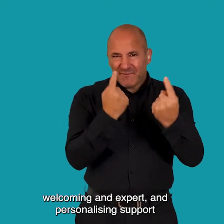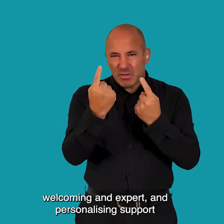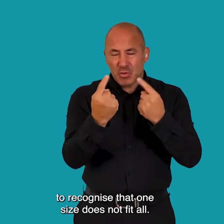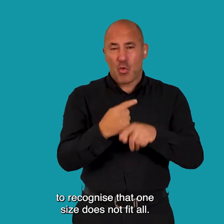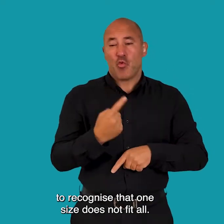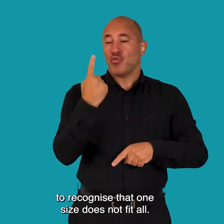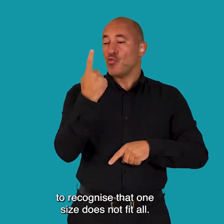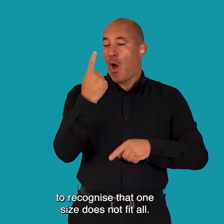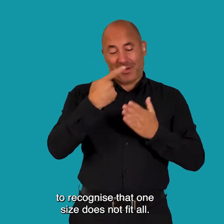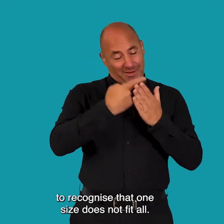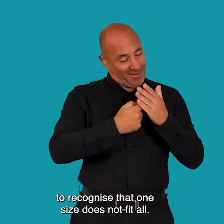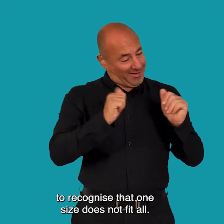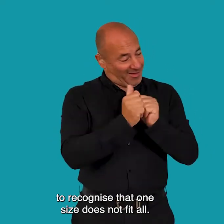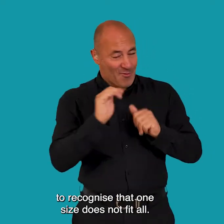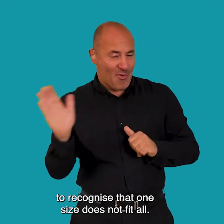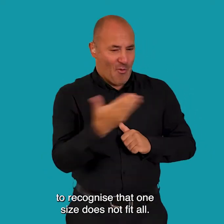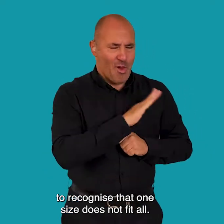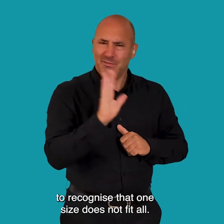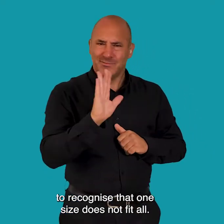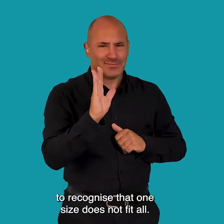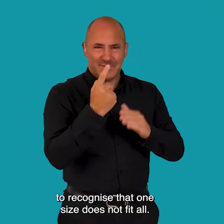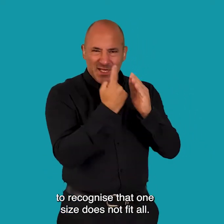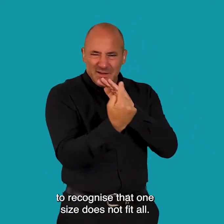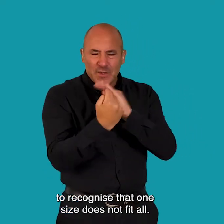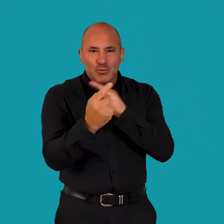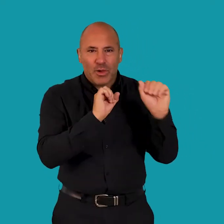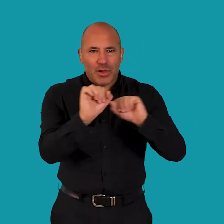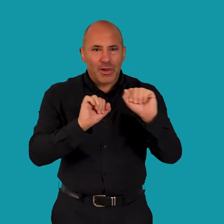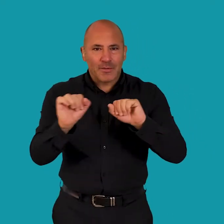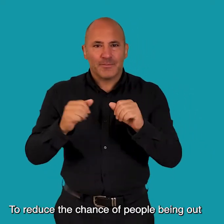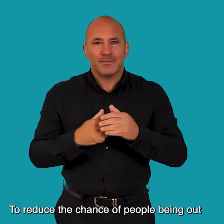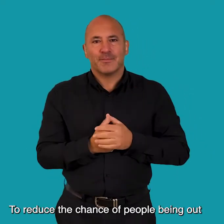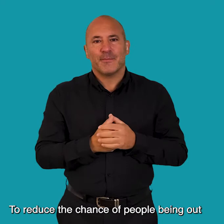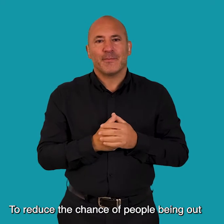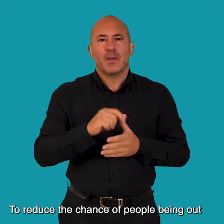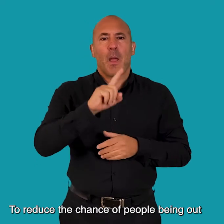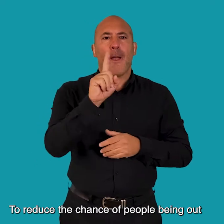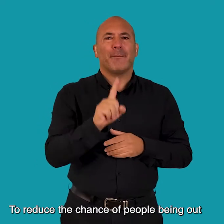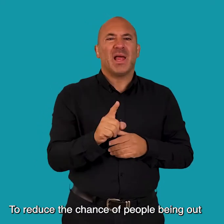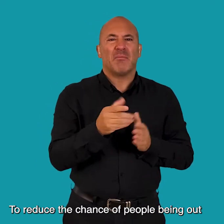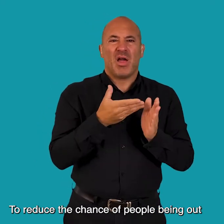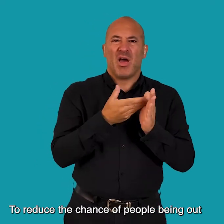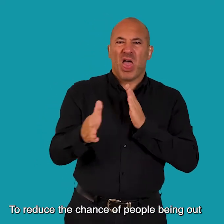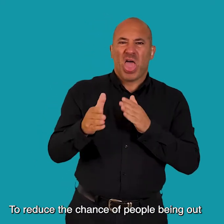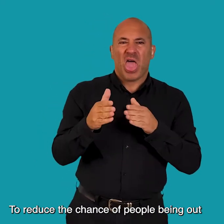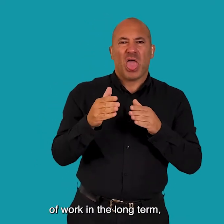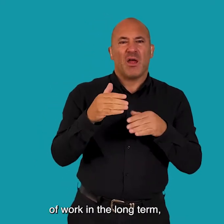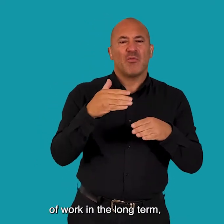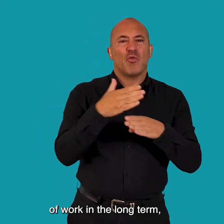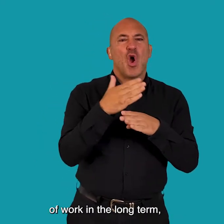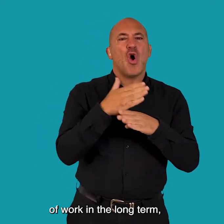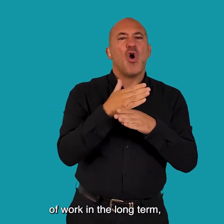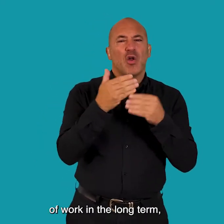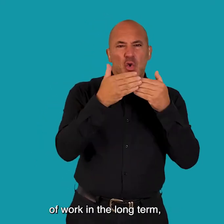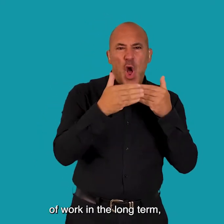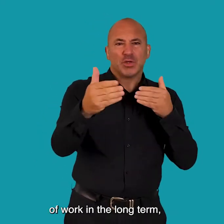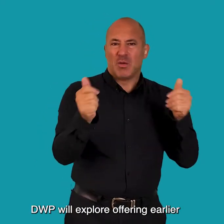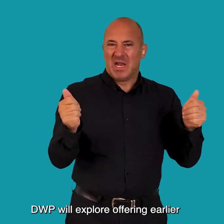to recognise that one size does not fit all. To reduce the chance of people being out of work in the long term,